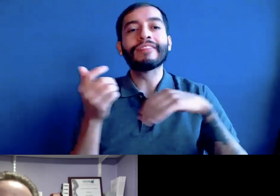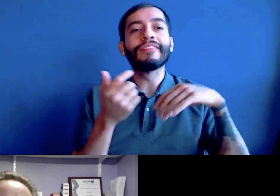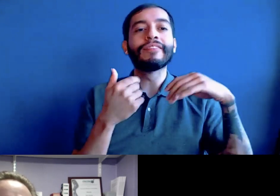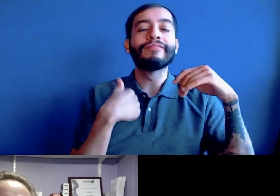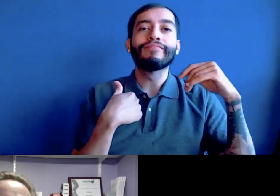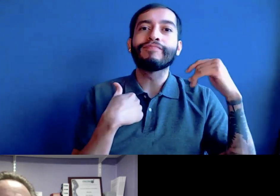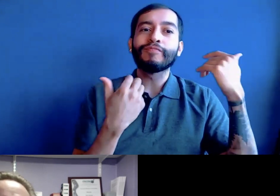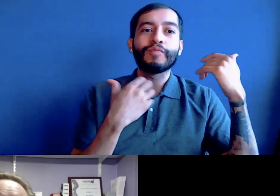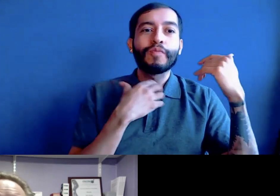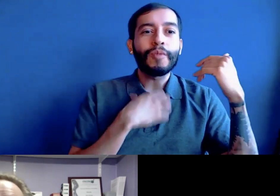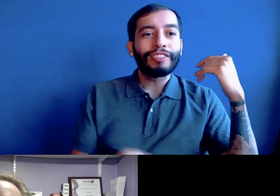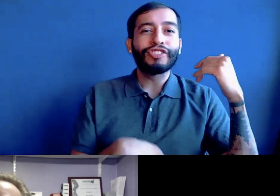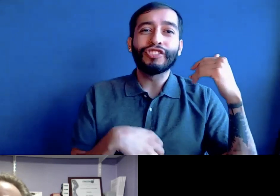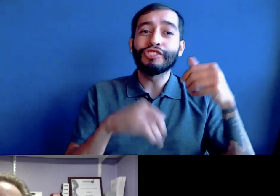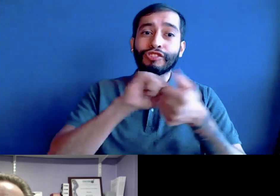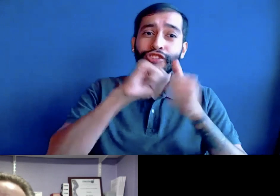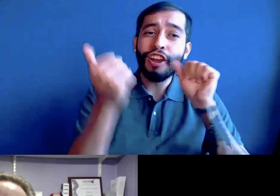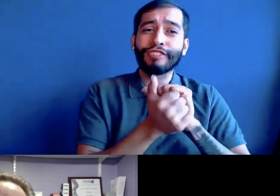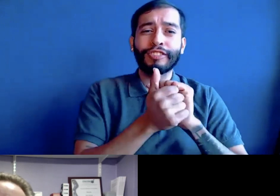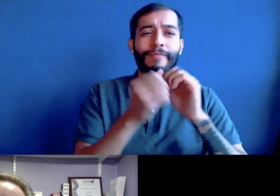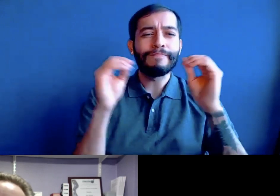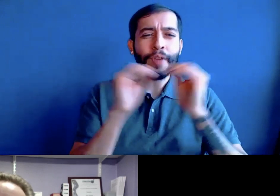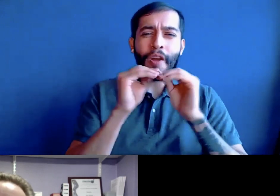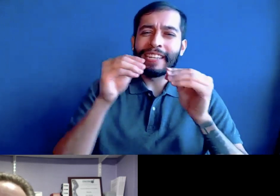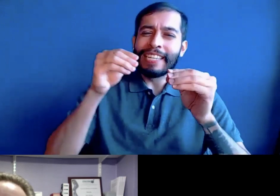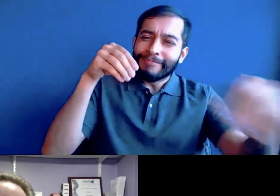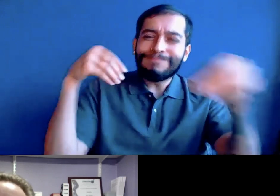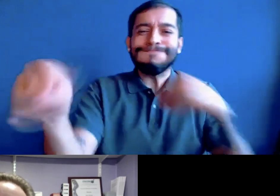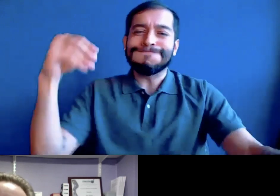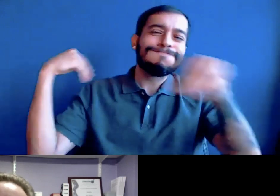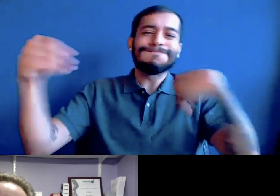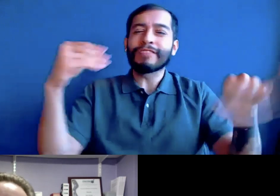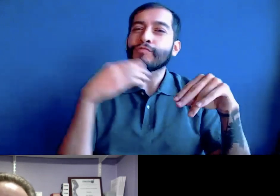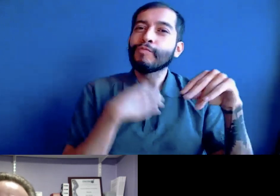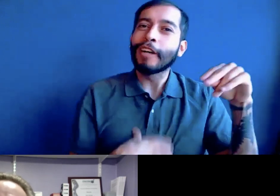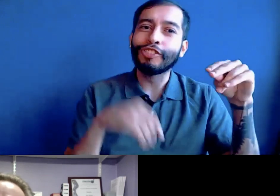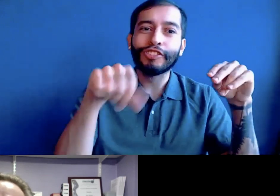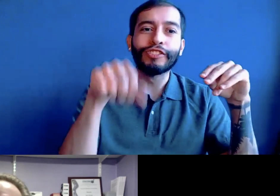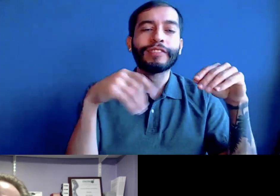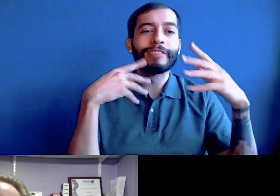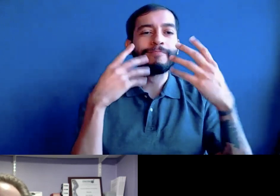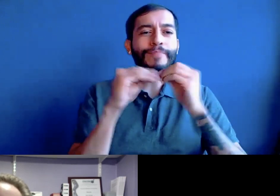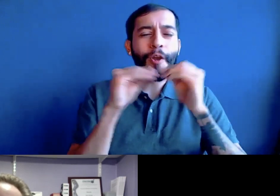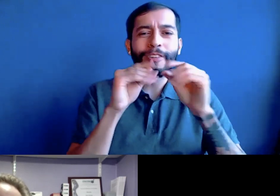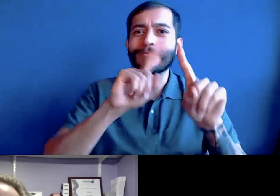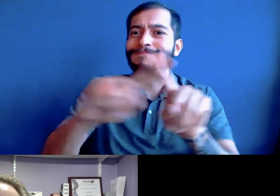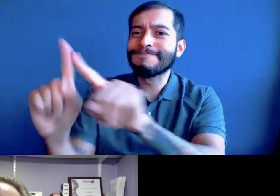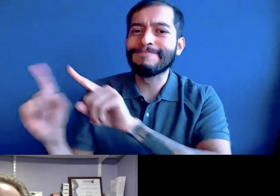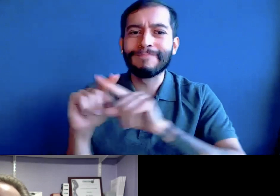So, you know, so it could be accepted of people working in all kinds of different ways. Well, I haven't got a solution.